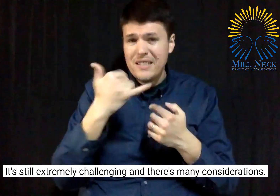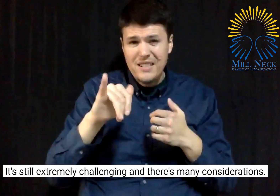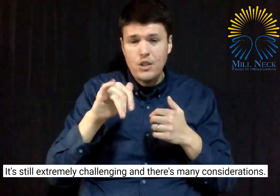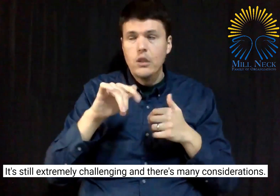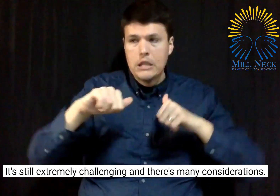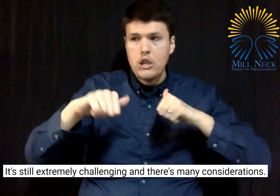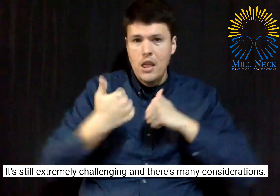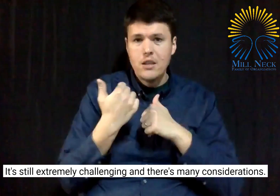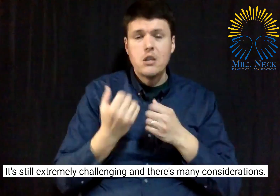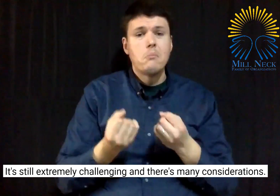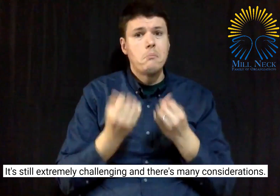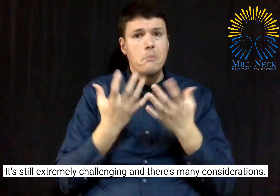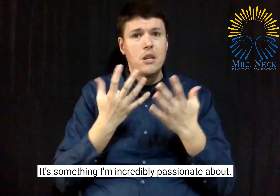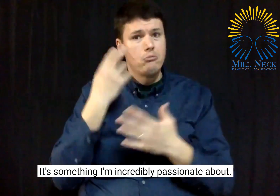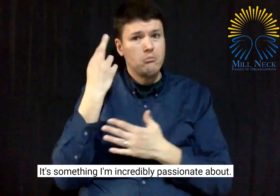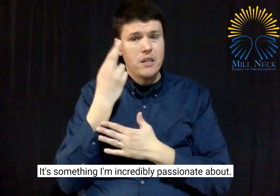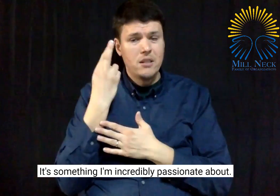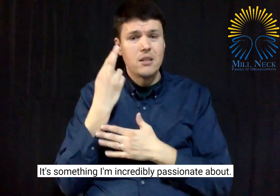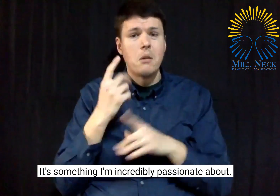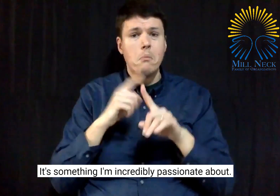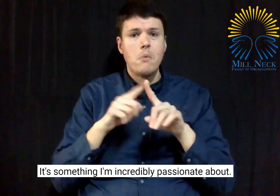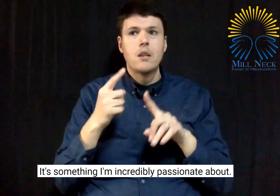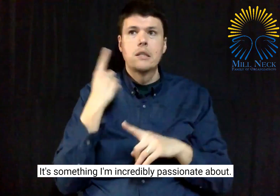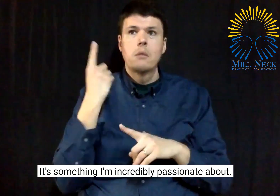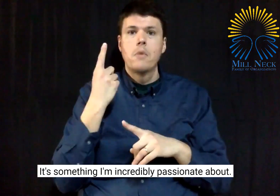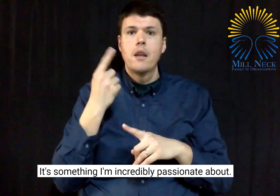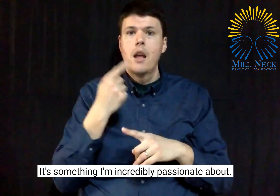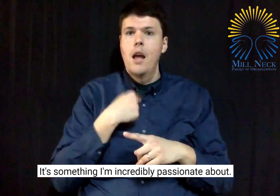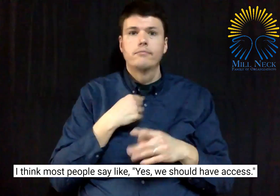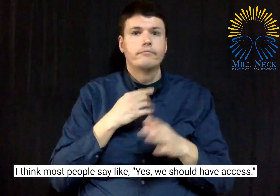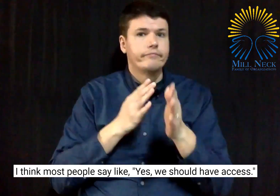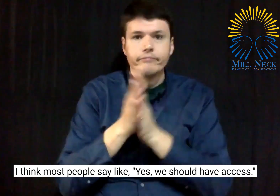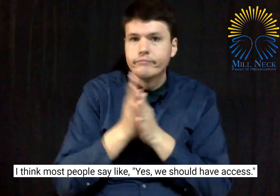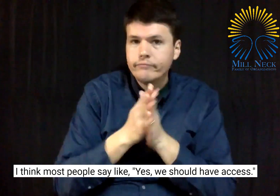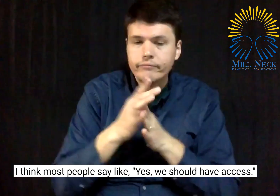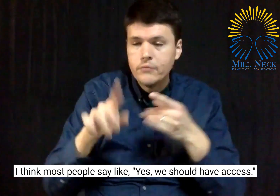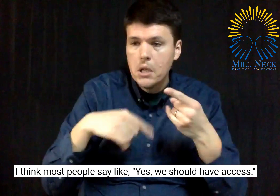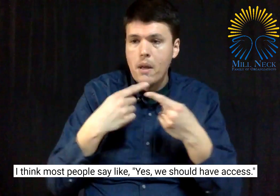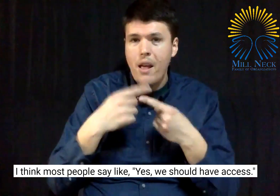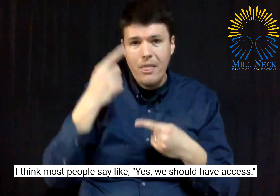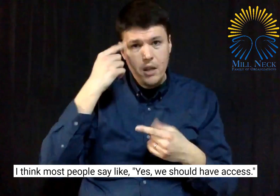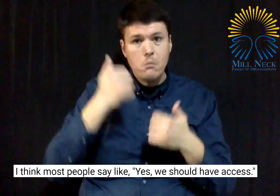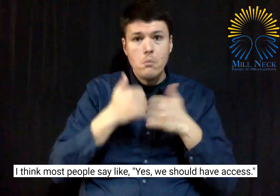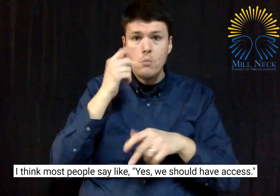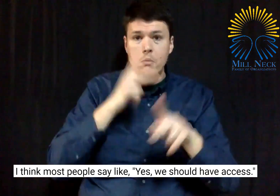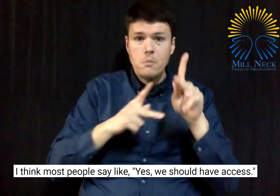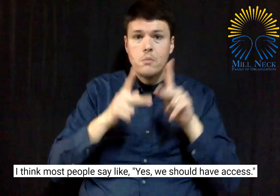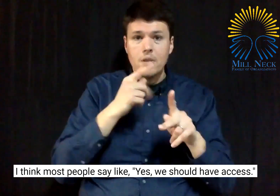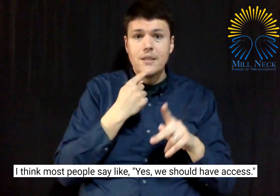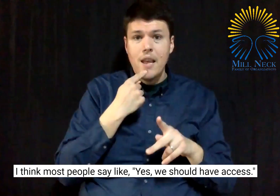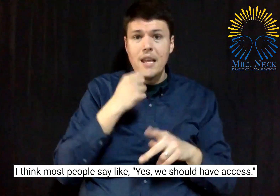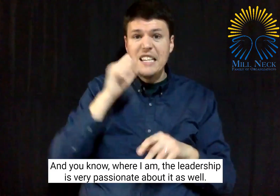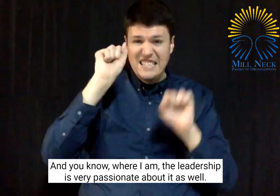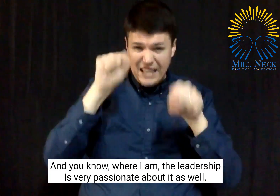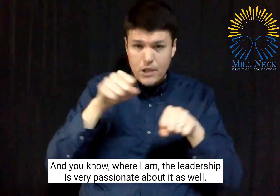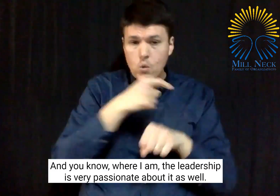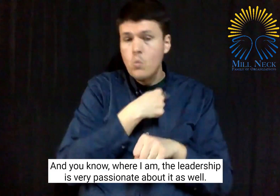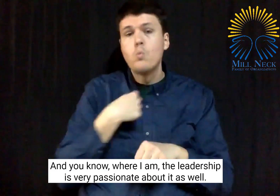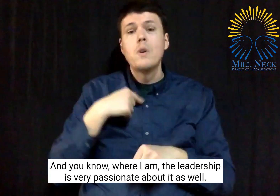many considerations, but something I'm incredibly passionate about. I think most people say like, yes, we should have access. And, where